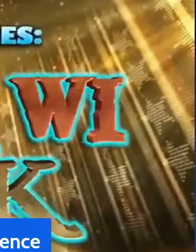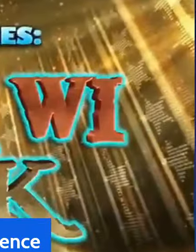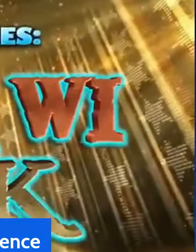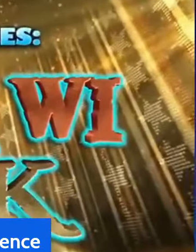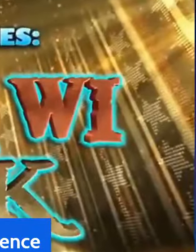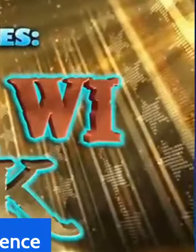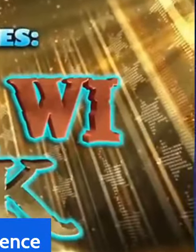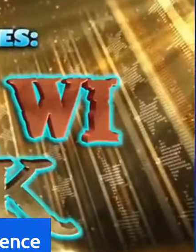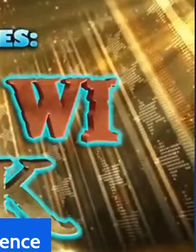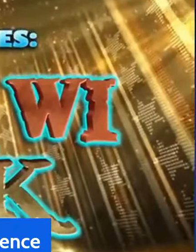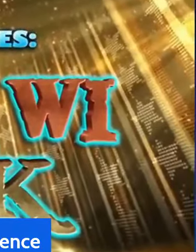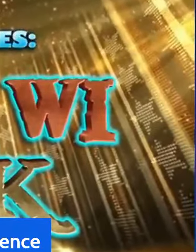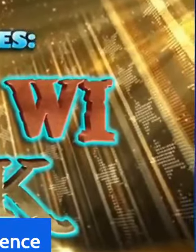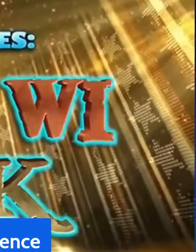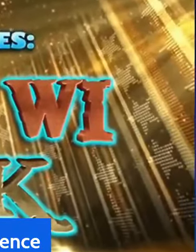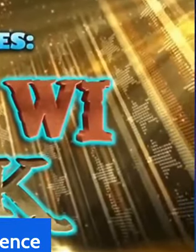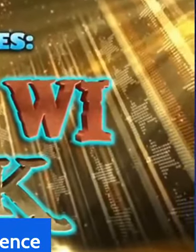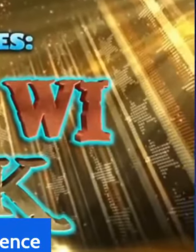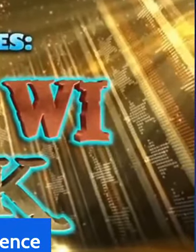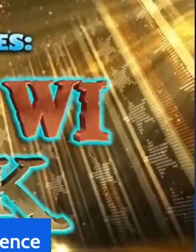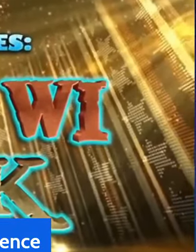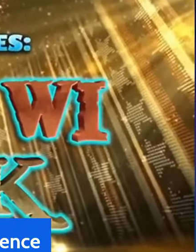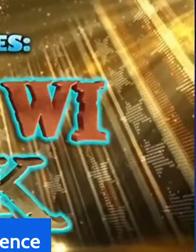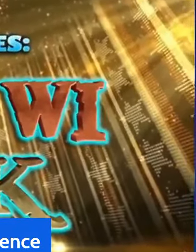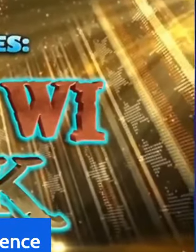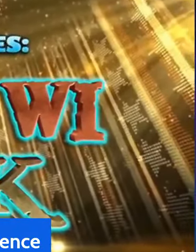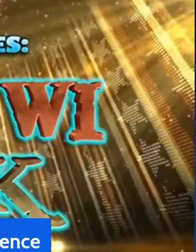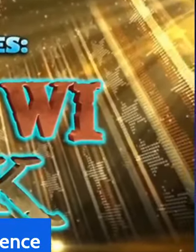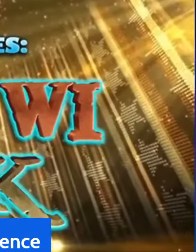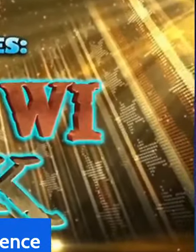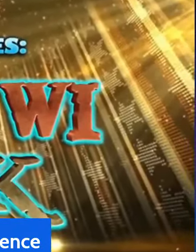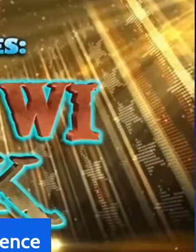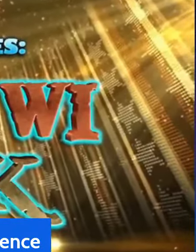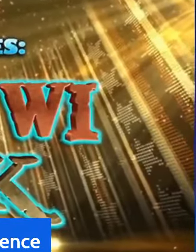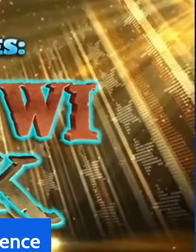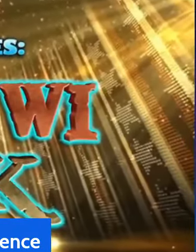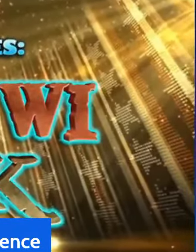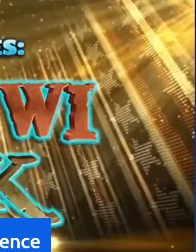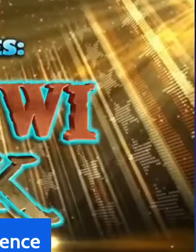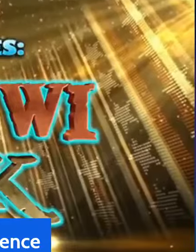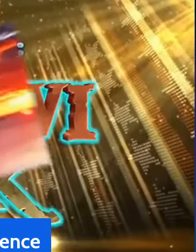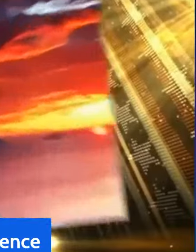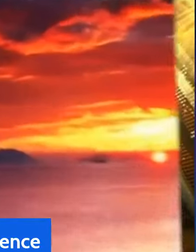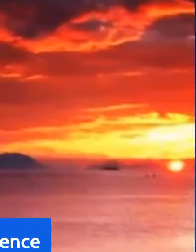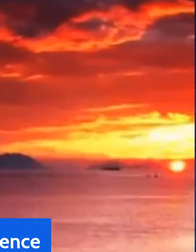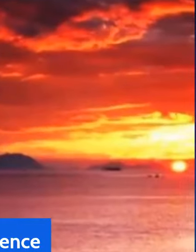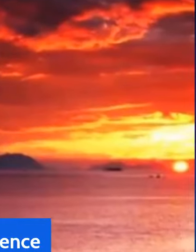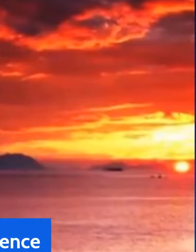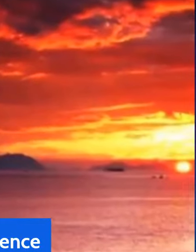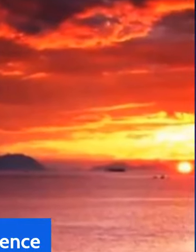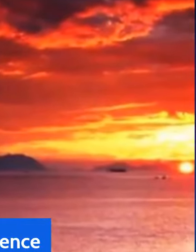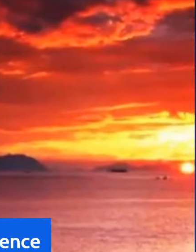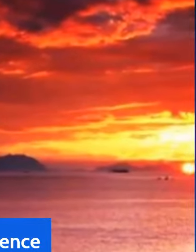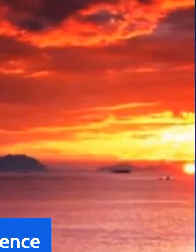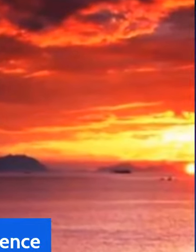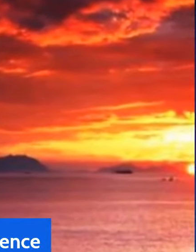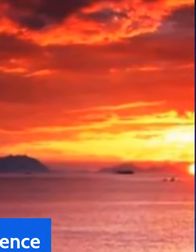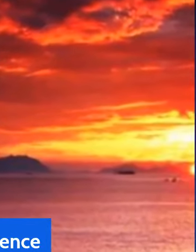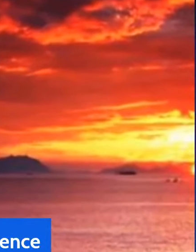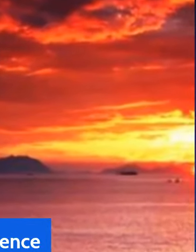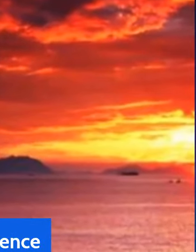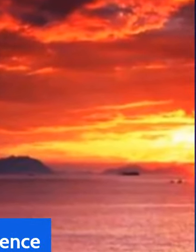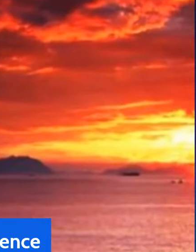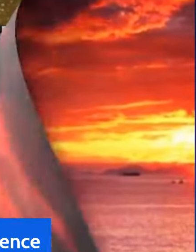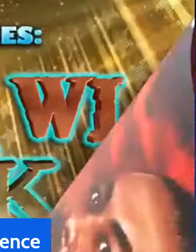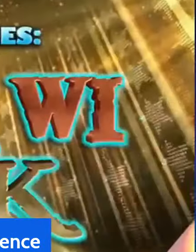When the game gets rough and this life just seems so tough, make we talk, my